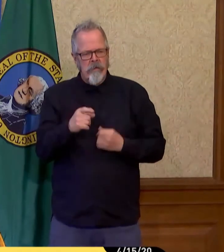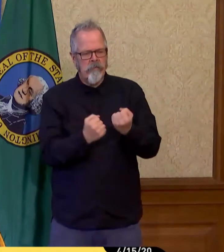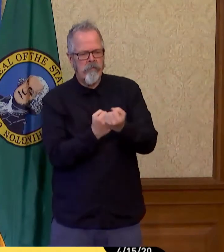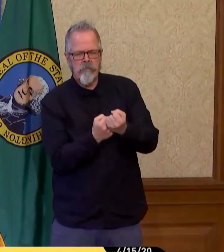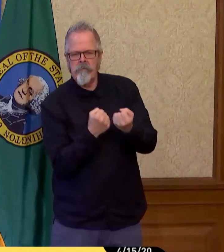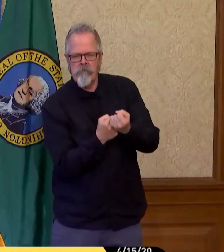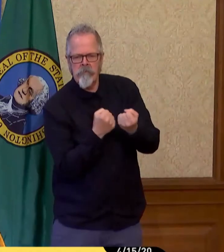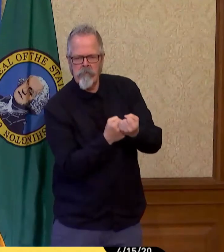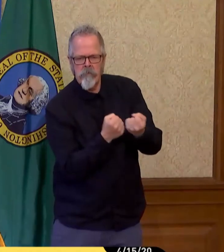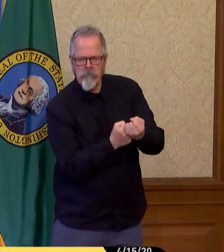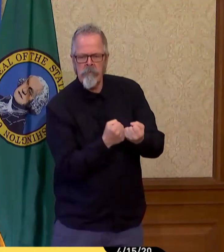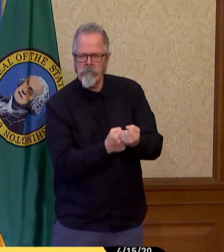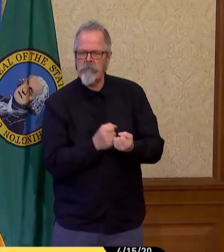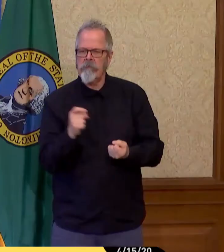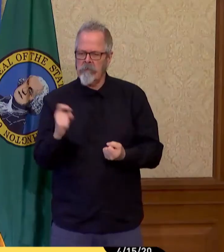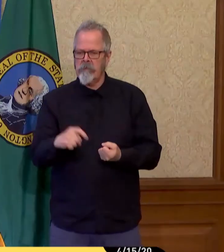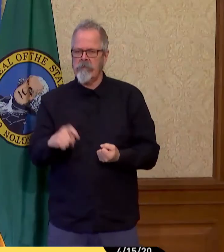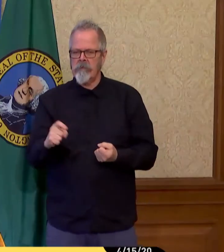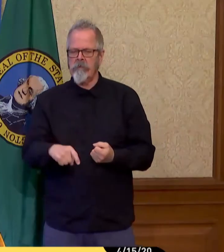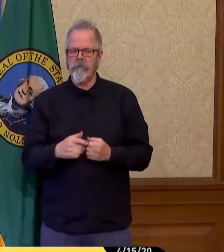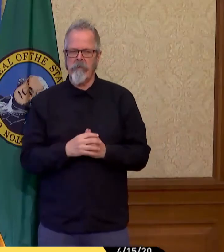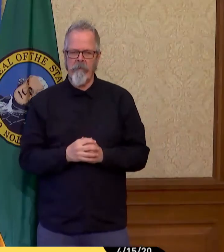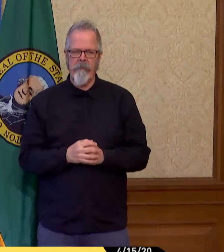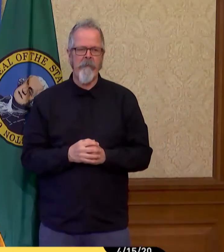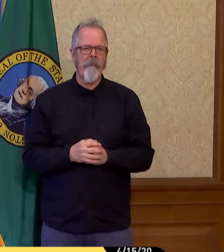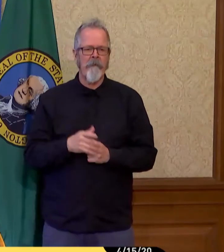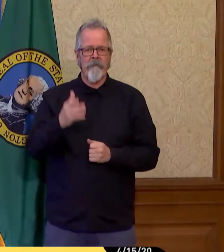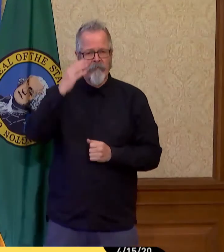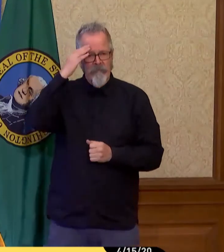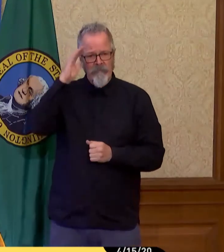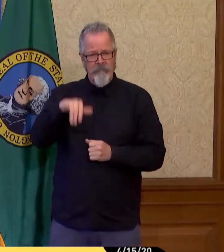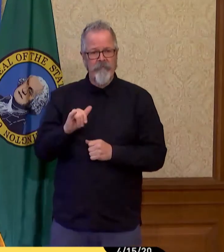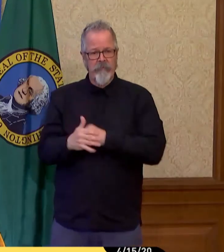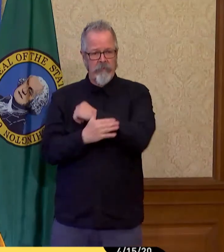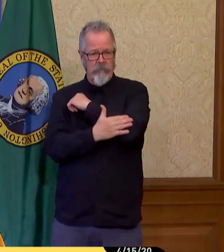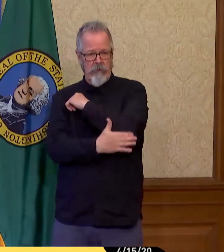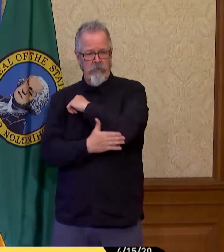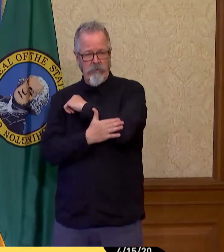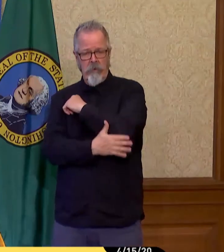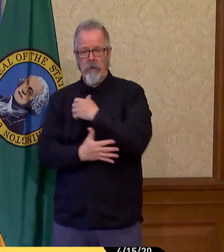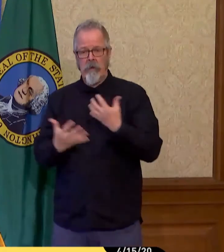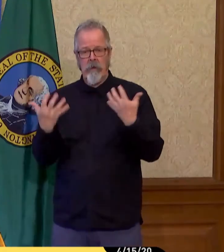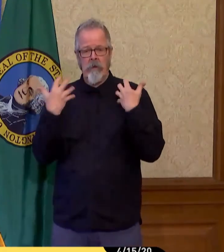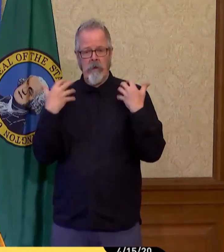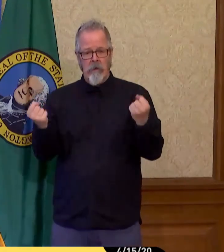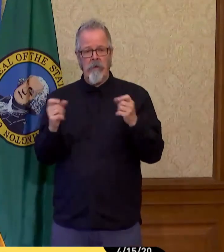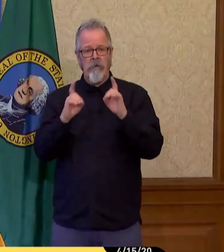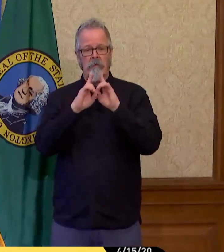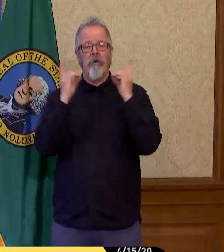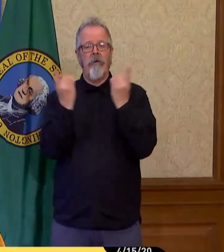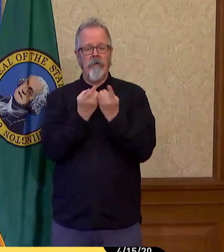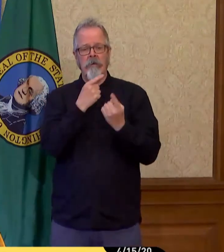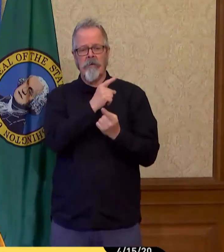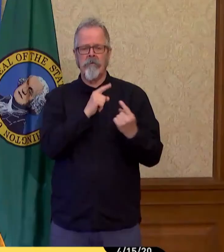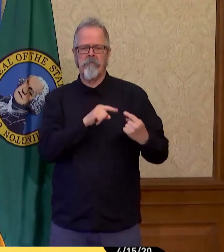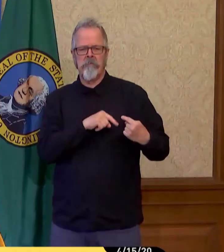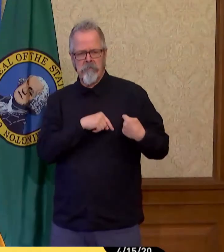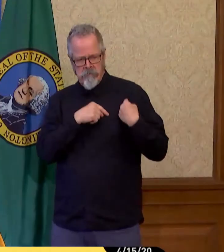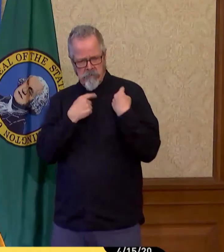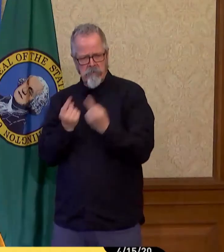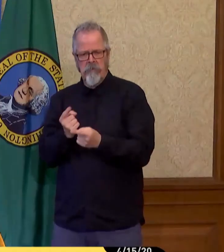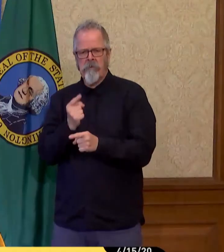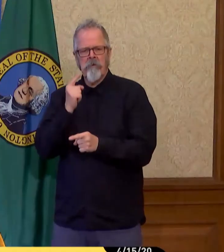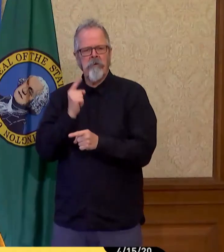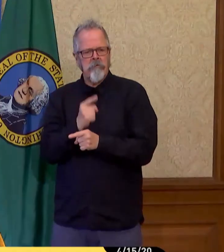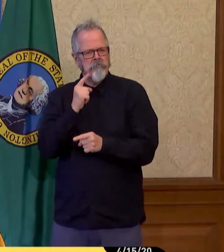The county health departments, as you know, have been historically and by statute responsible for the health of their citizens in their